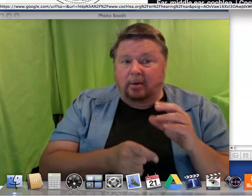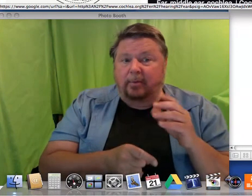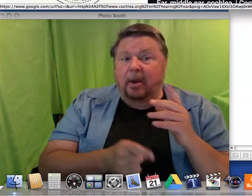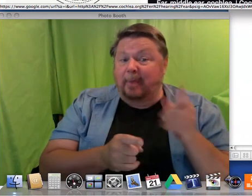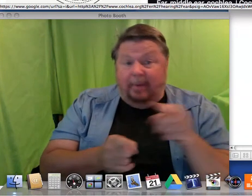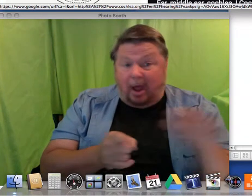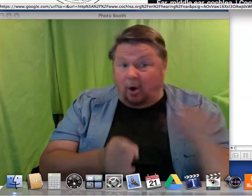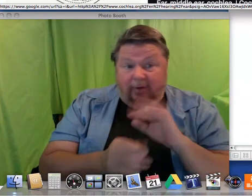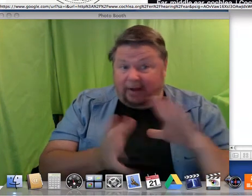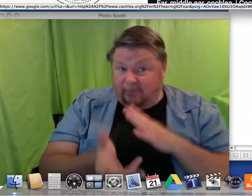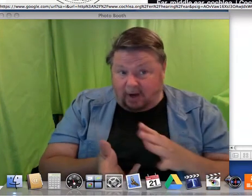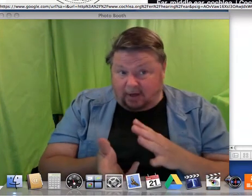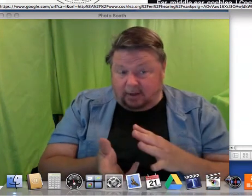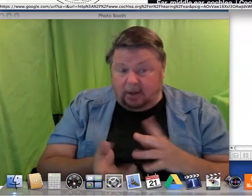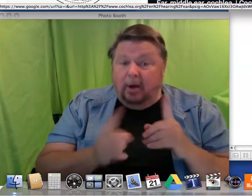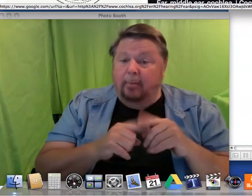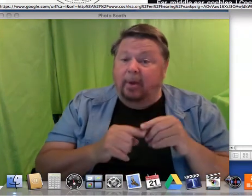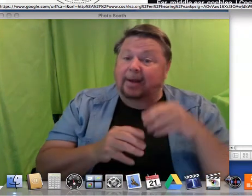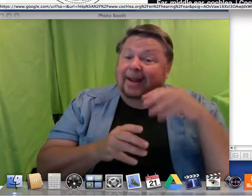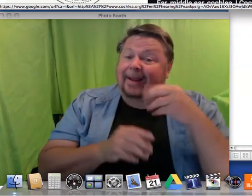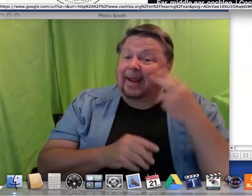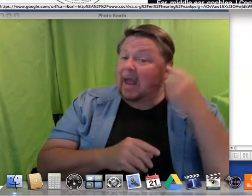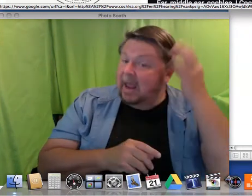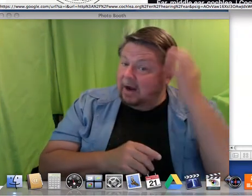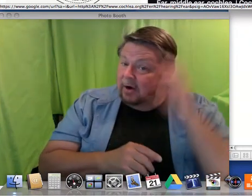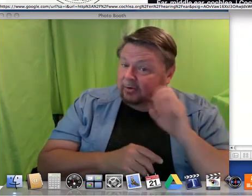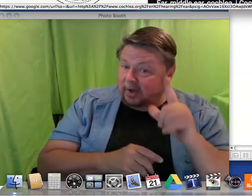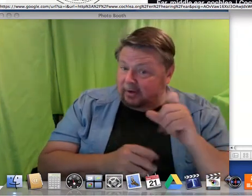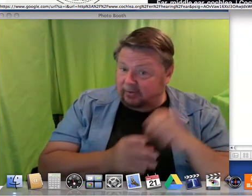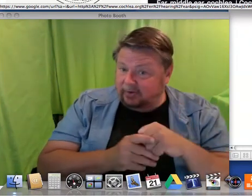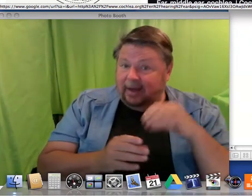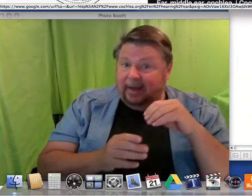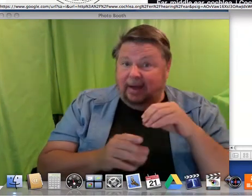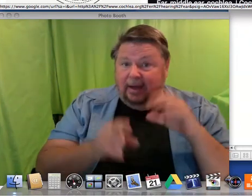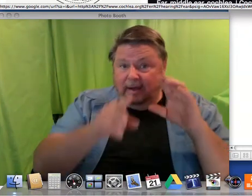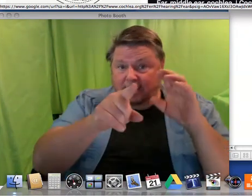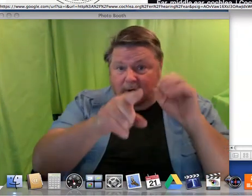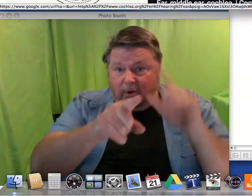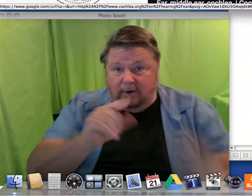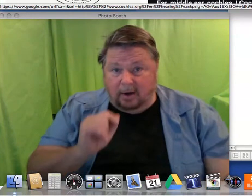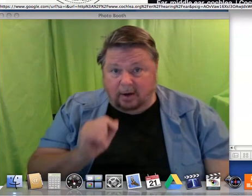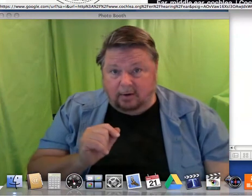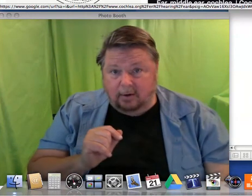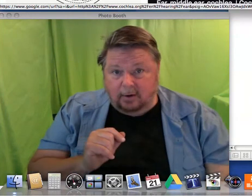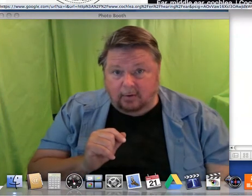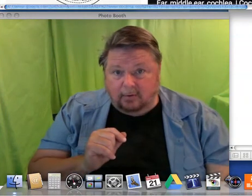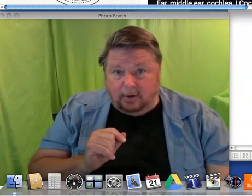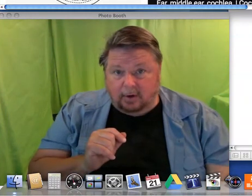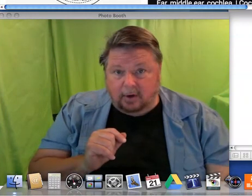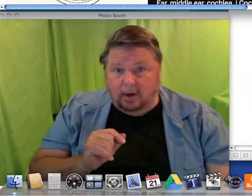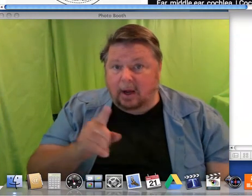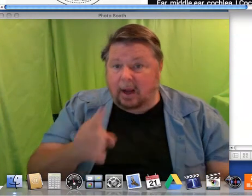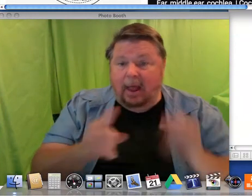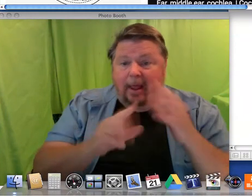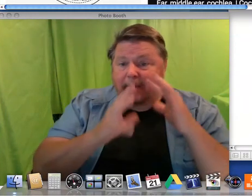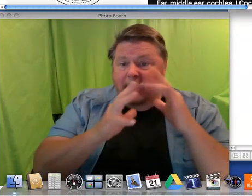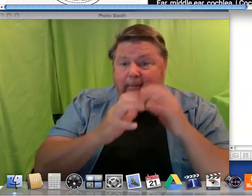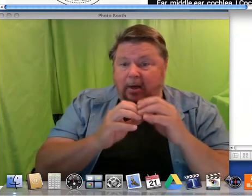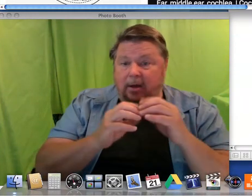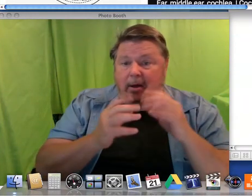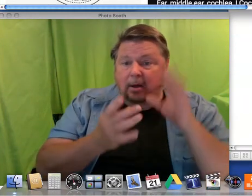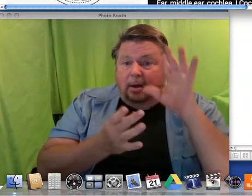And maybe all that's fine, but the hair cells in the cochlea, right? They